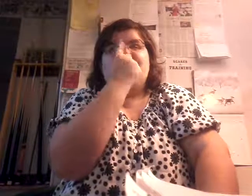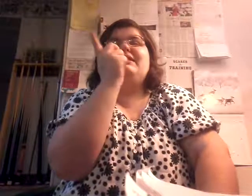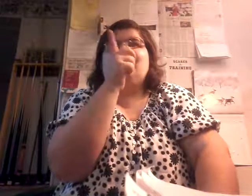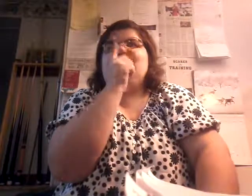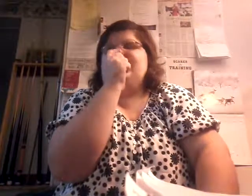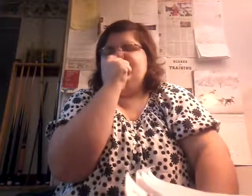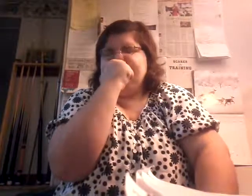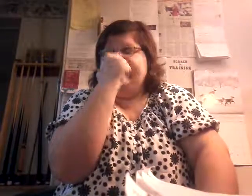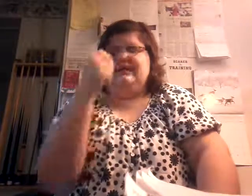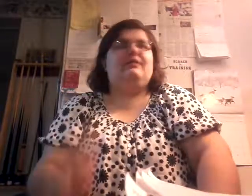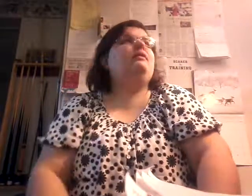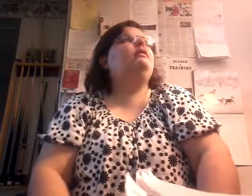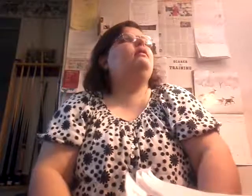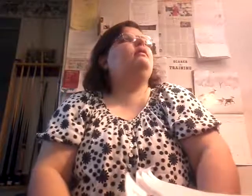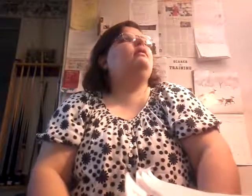One second, give me a second.